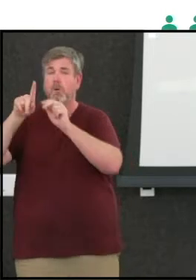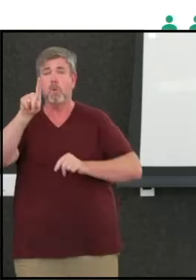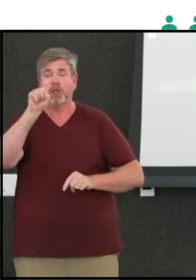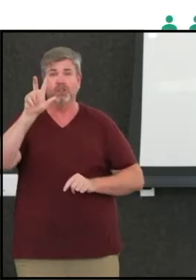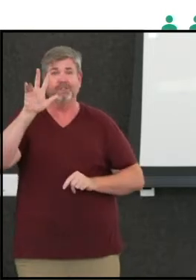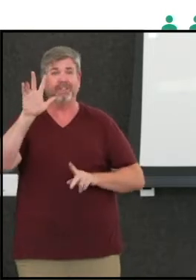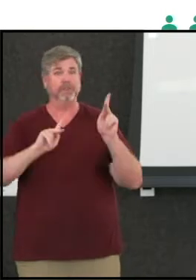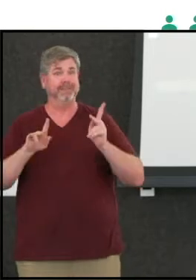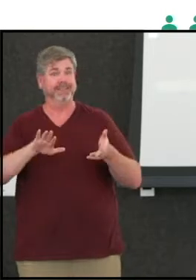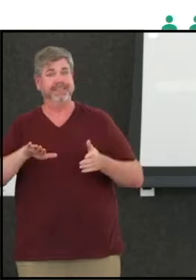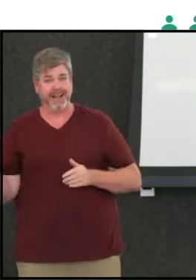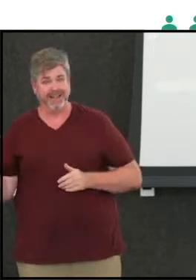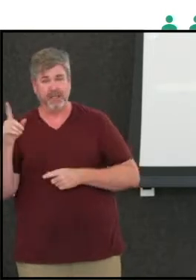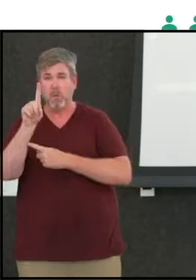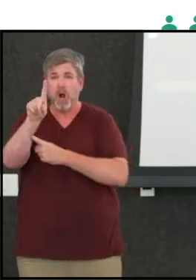fentanyl related